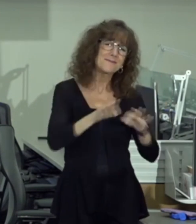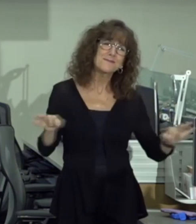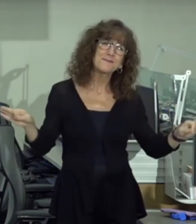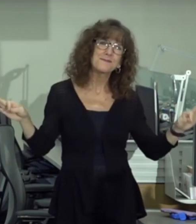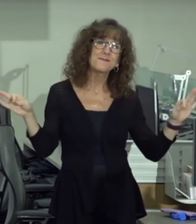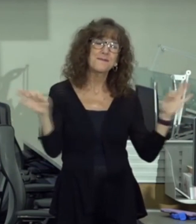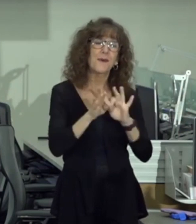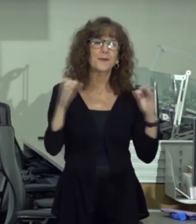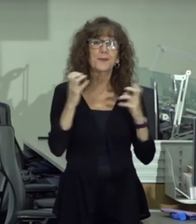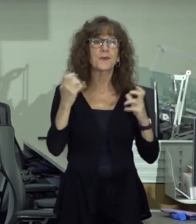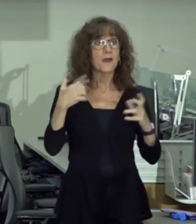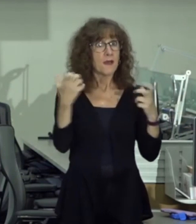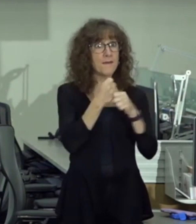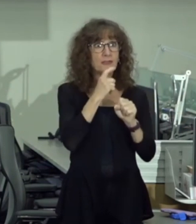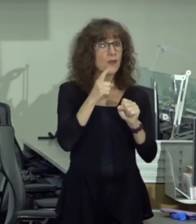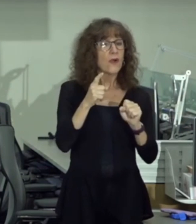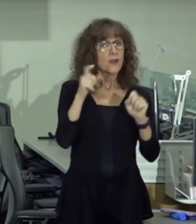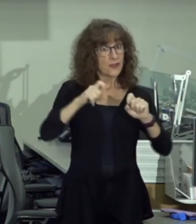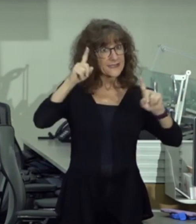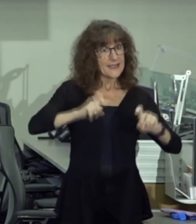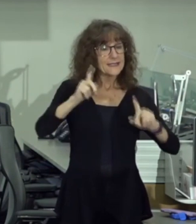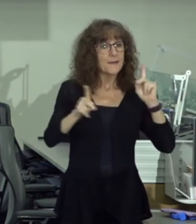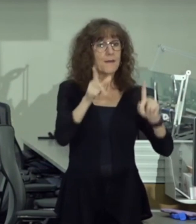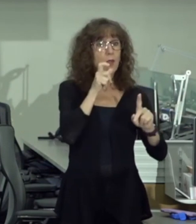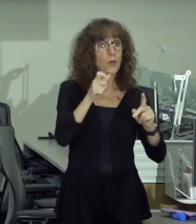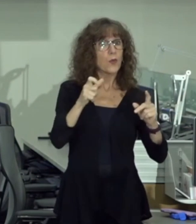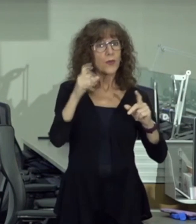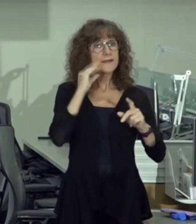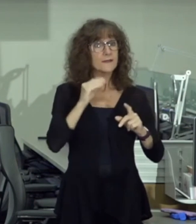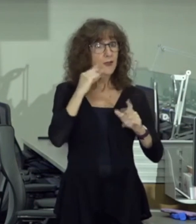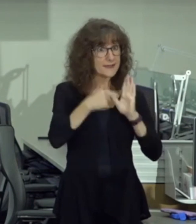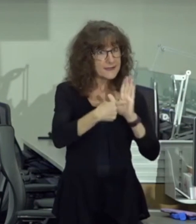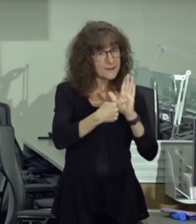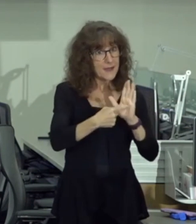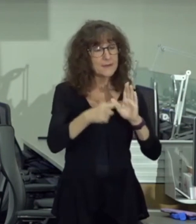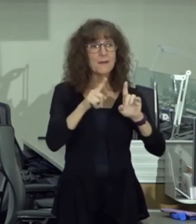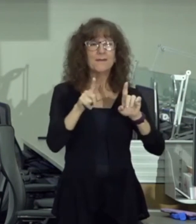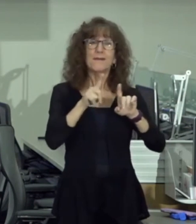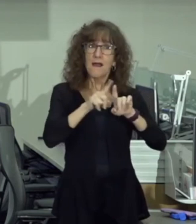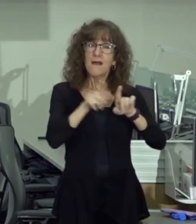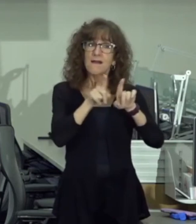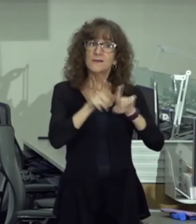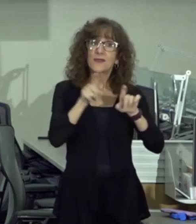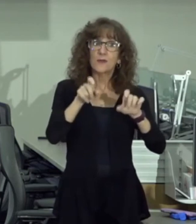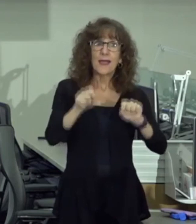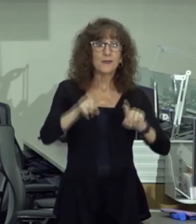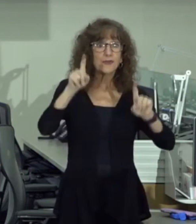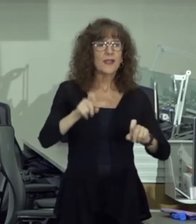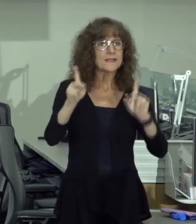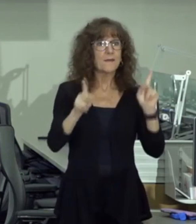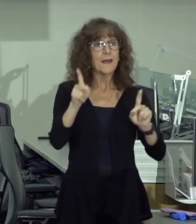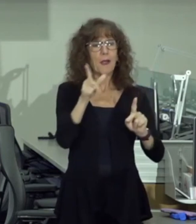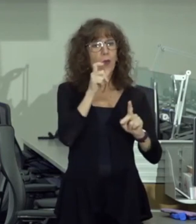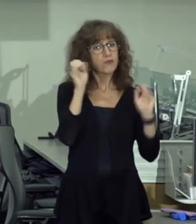us, we wanted to make sure that we could not only test those who were symptomatic, but we also have to have the capacity to begin to test some